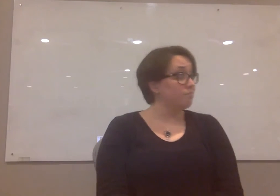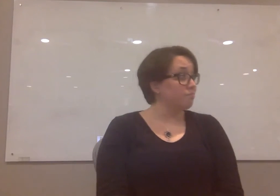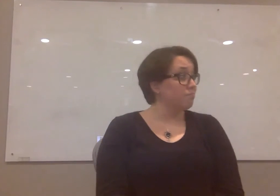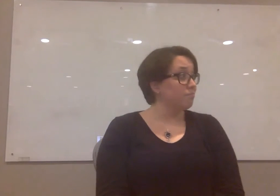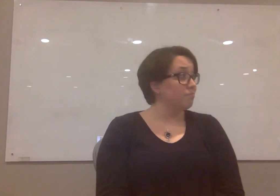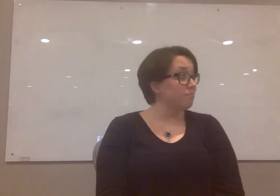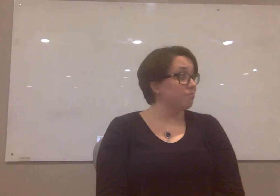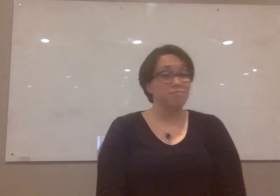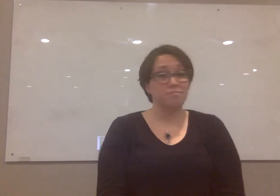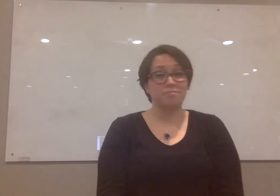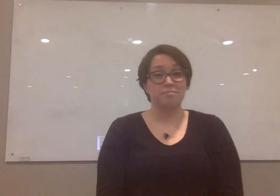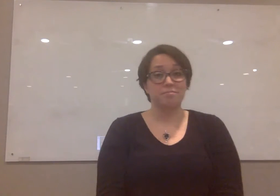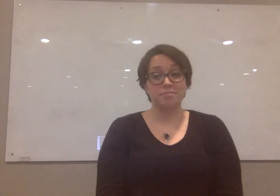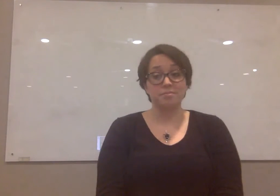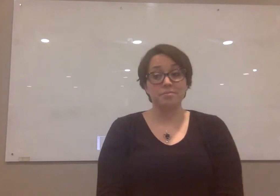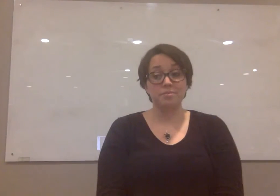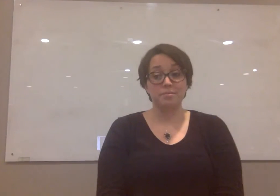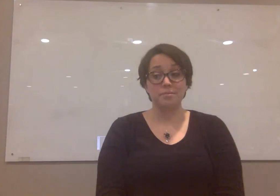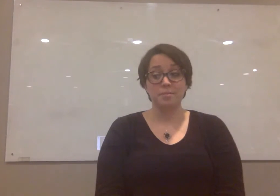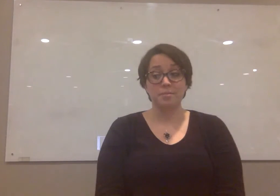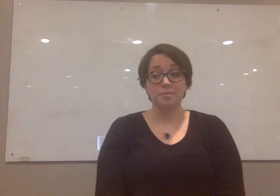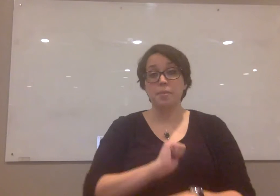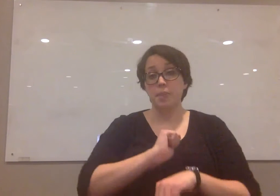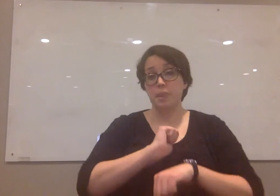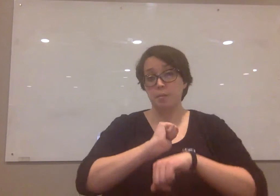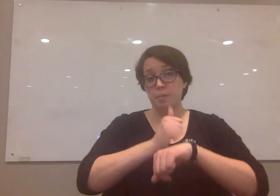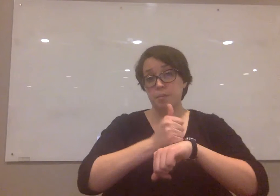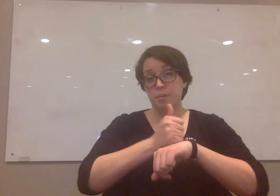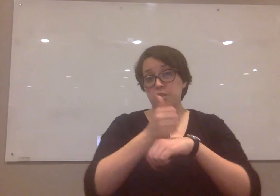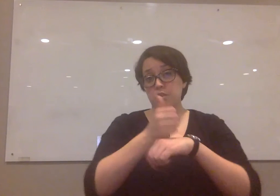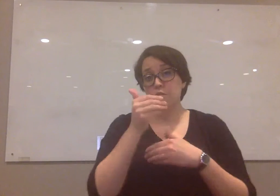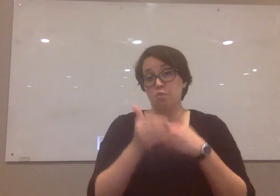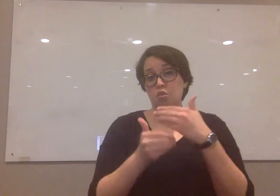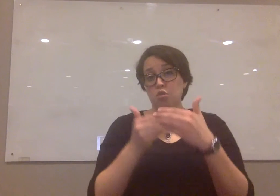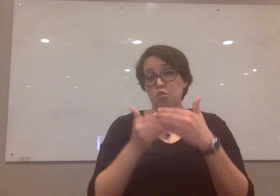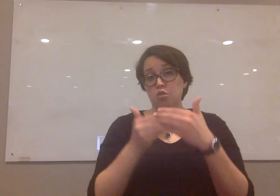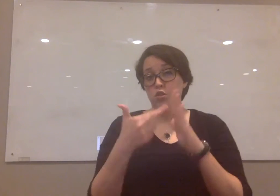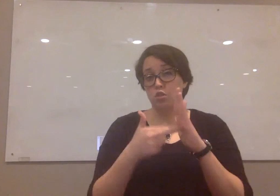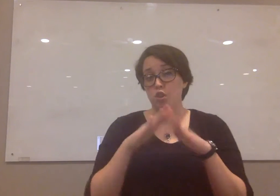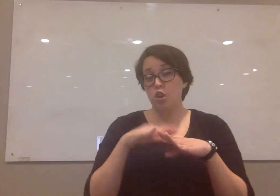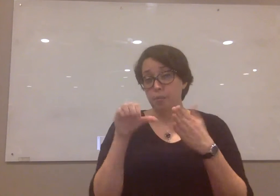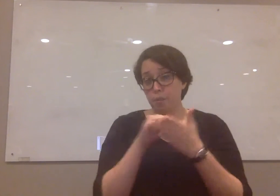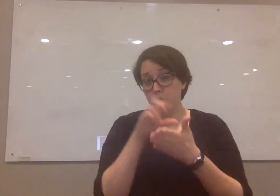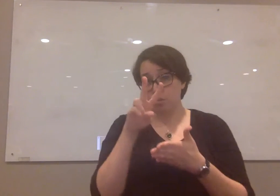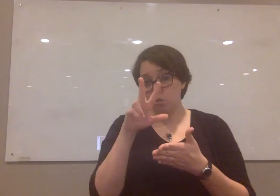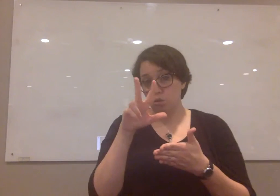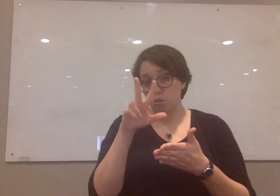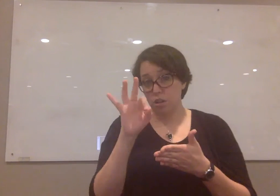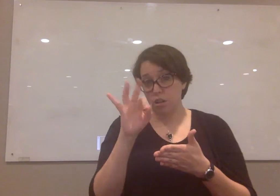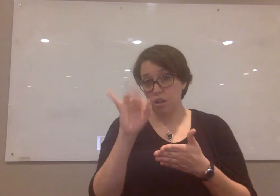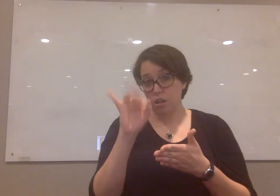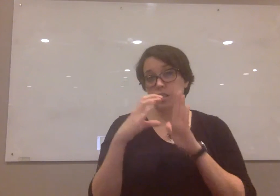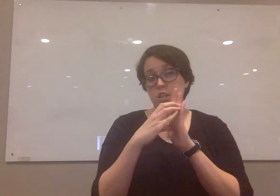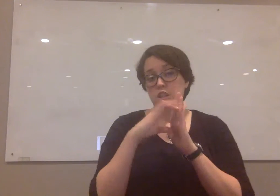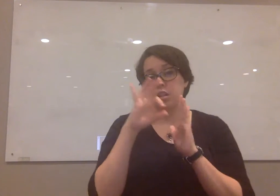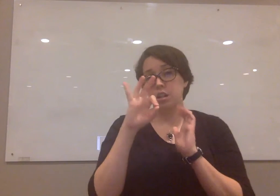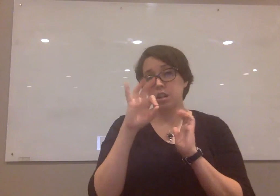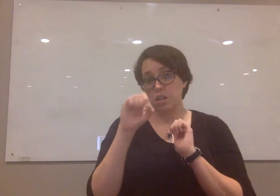The implementation of the process registry on page 239, which is section 9.2.1,